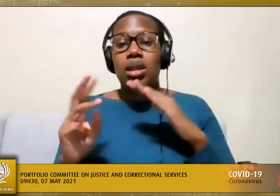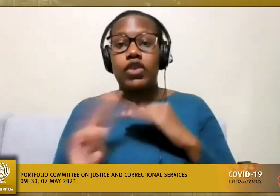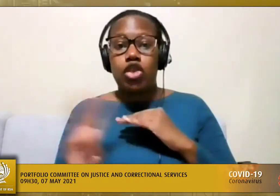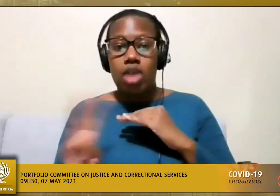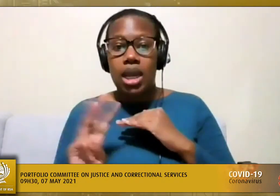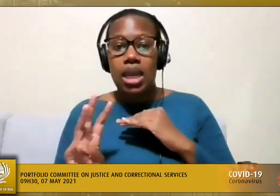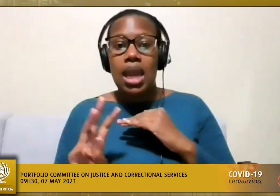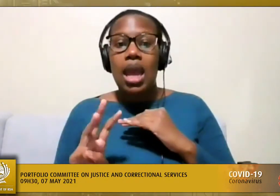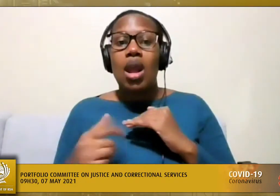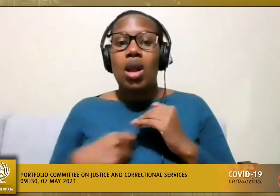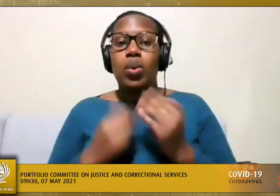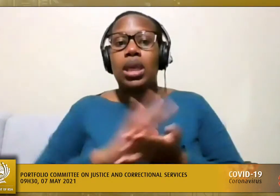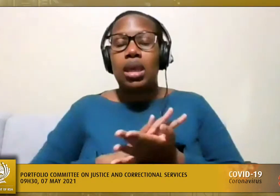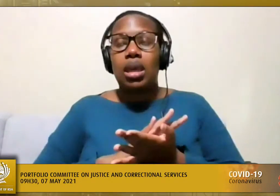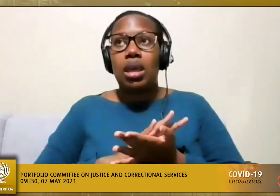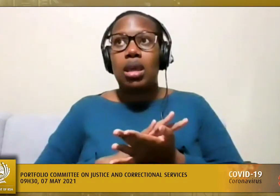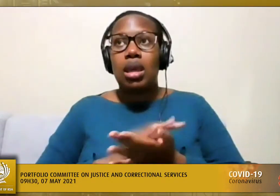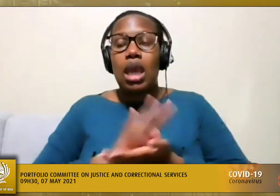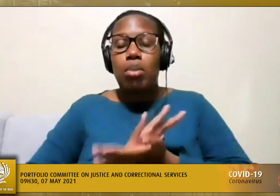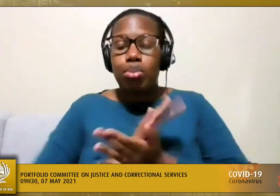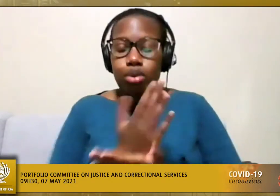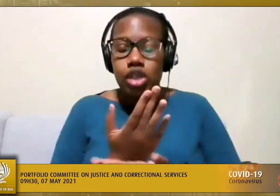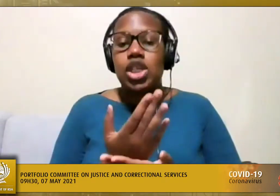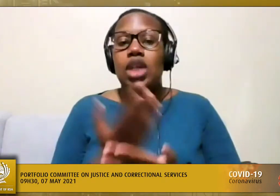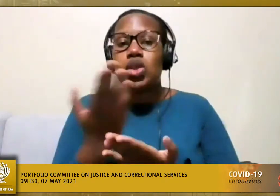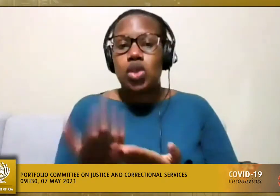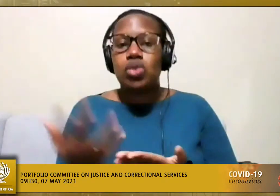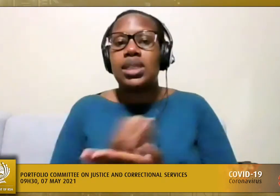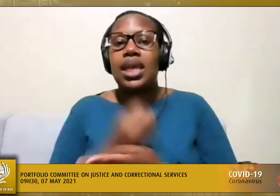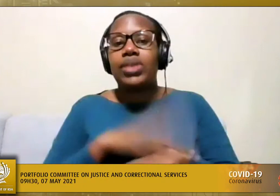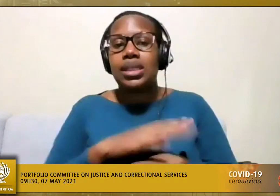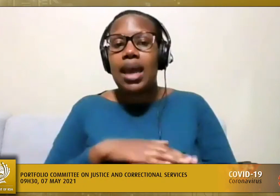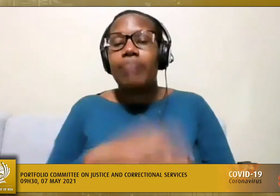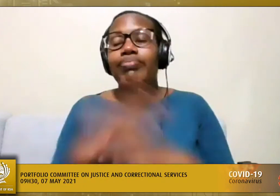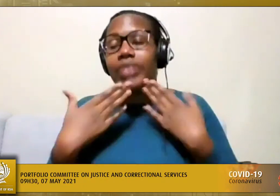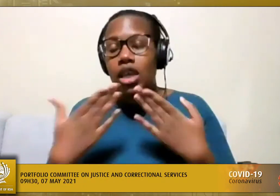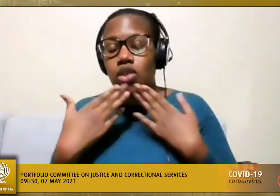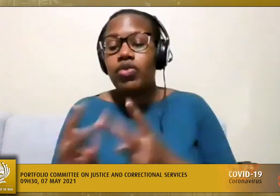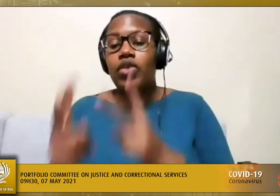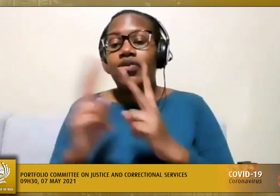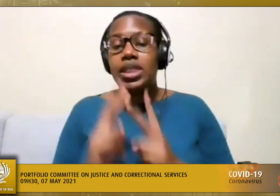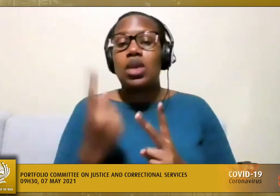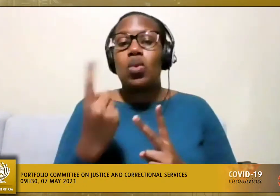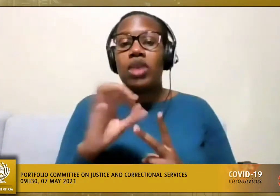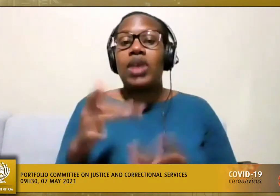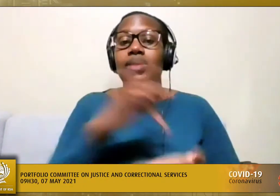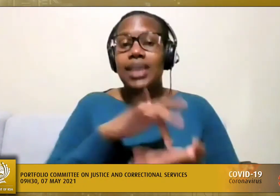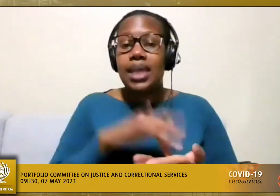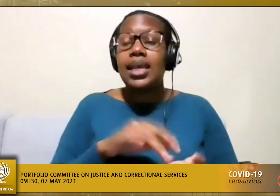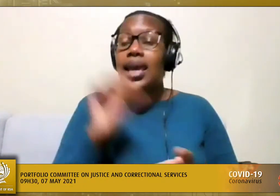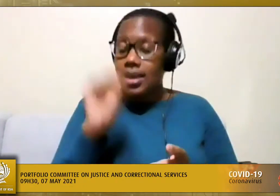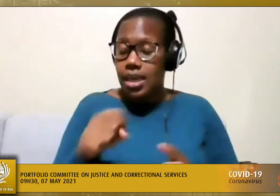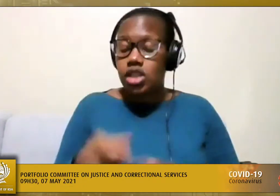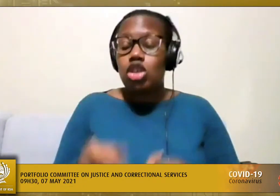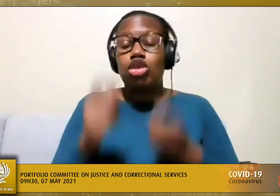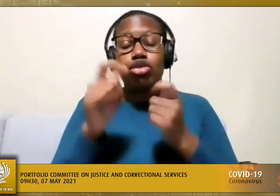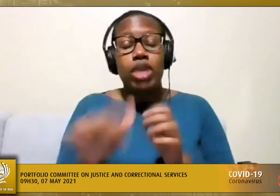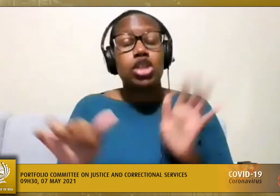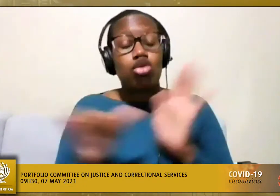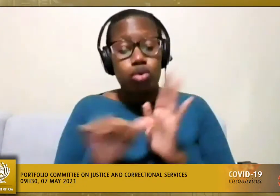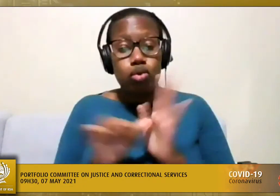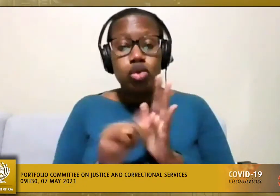appreciation is extended for your good self to take the time and visit one of our sites and yes you raised a very crucial question